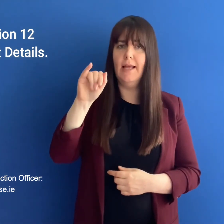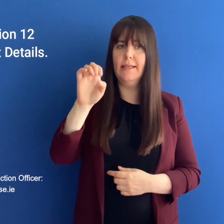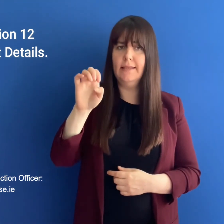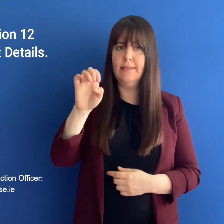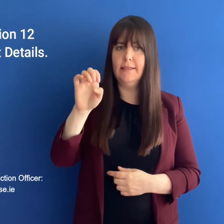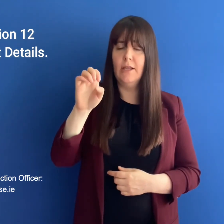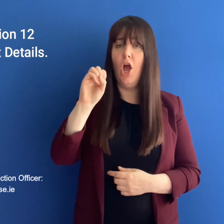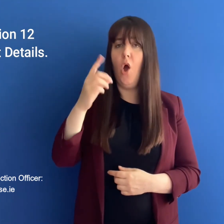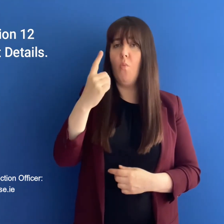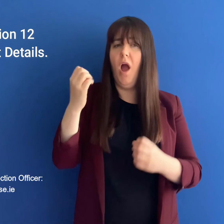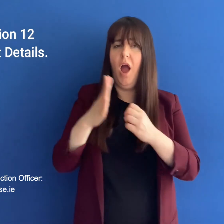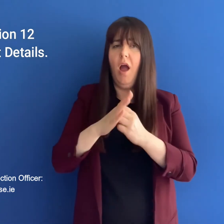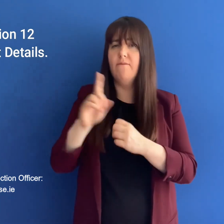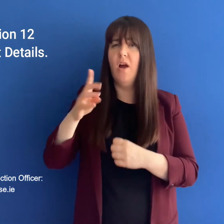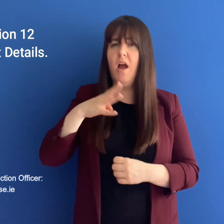on screen,